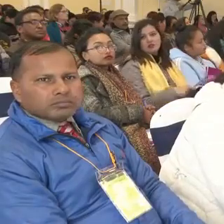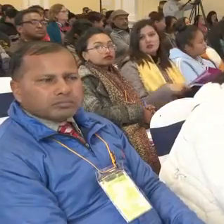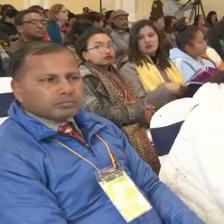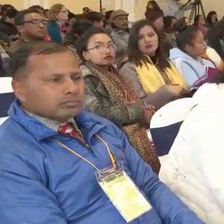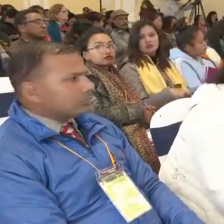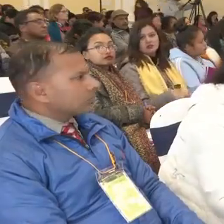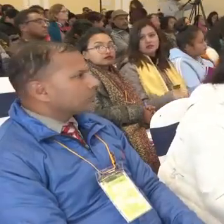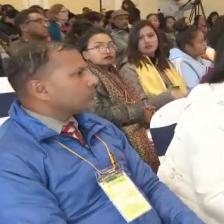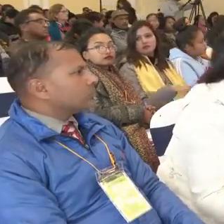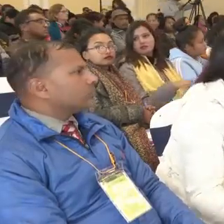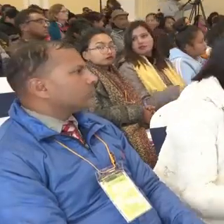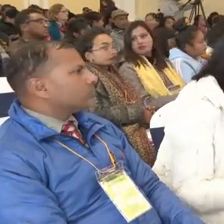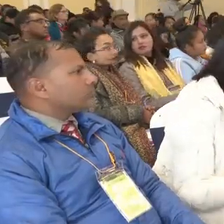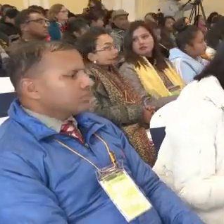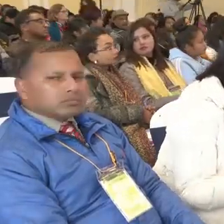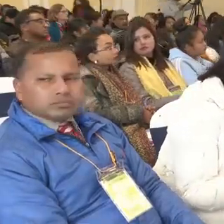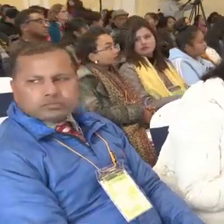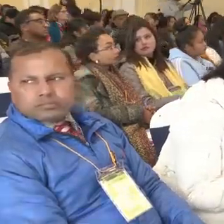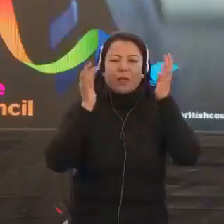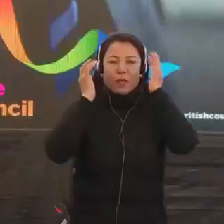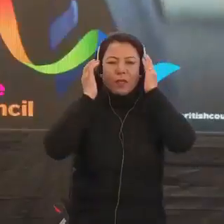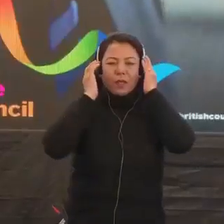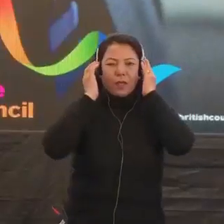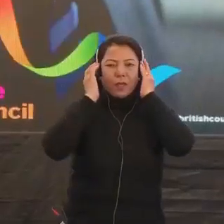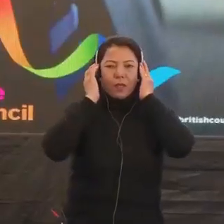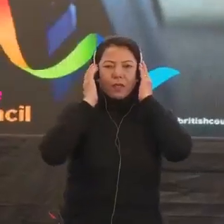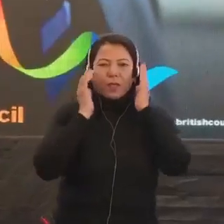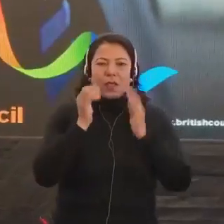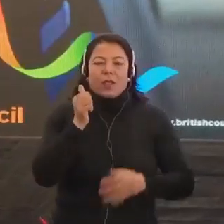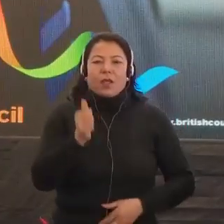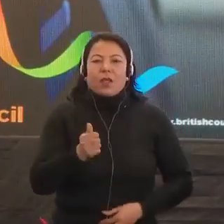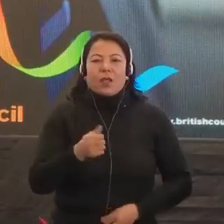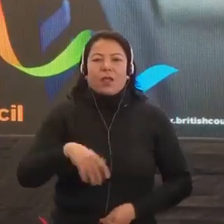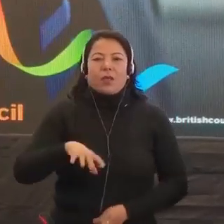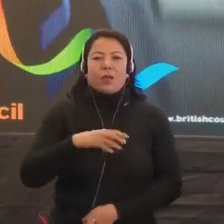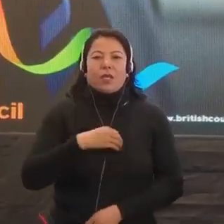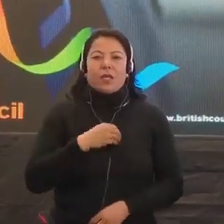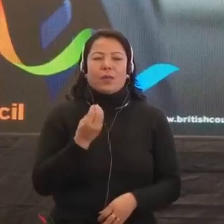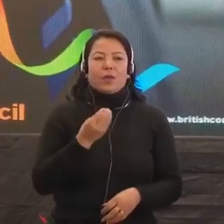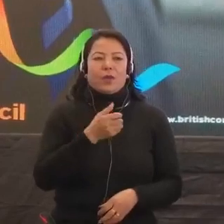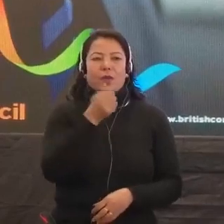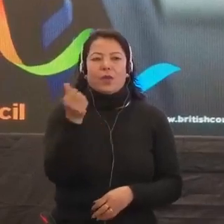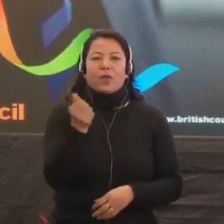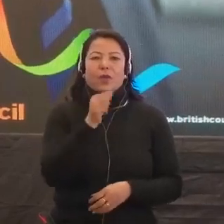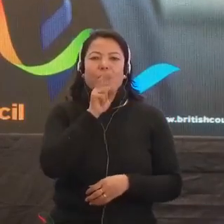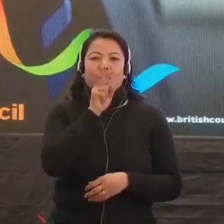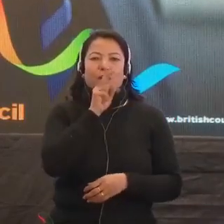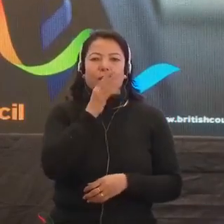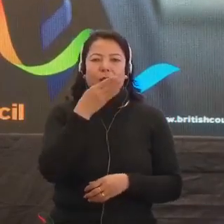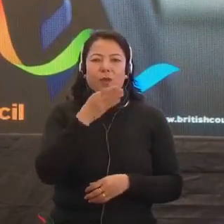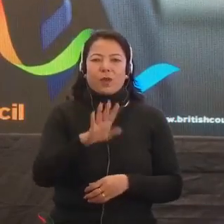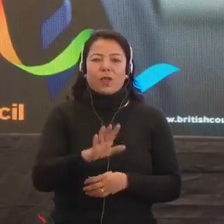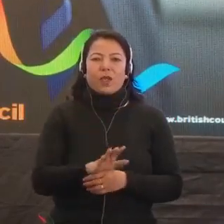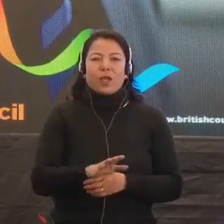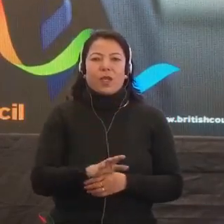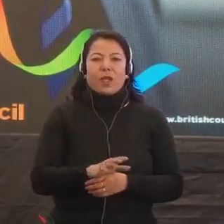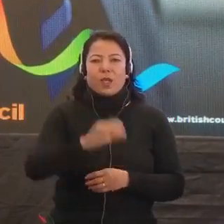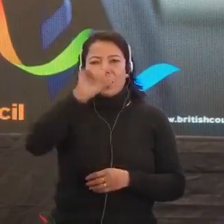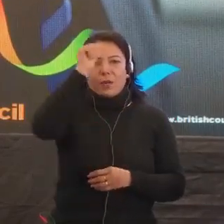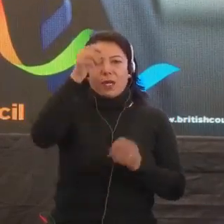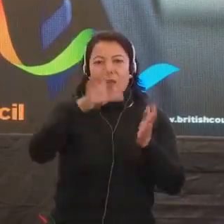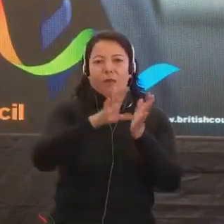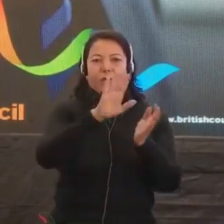Thank you very much. So for our next speaker, has come all the way from India for today.